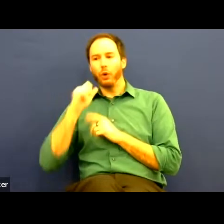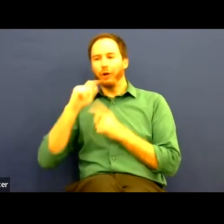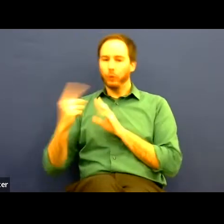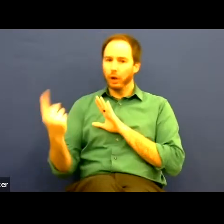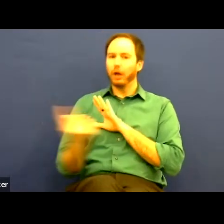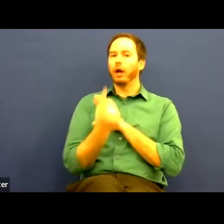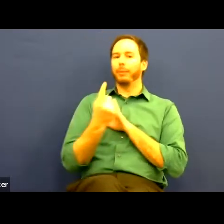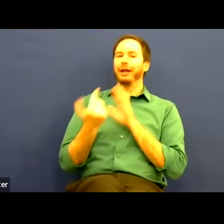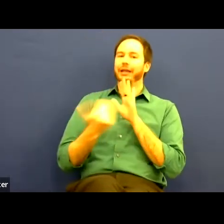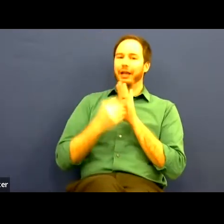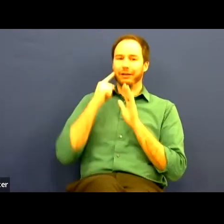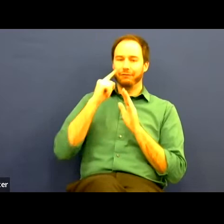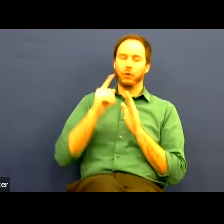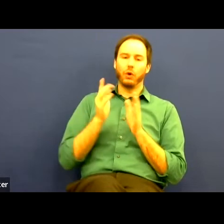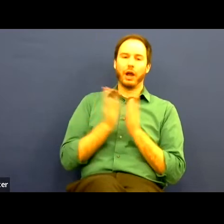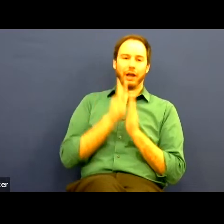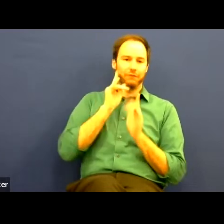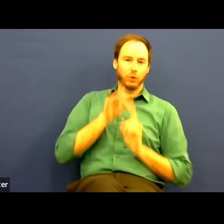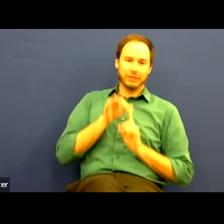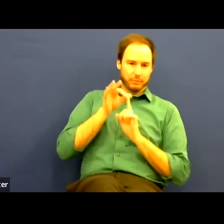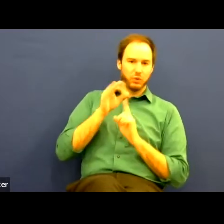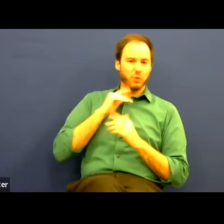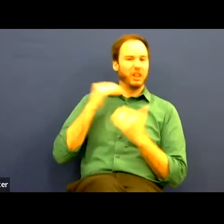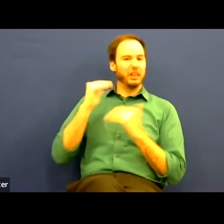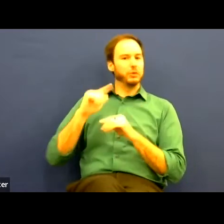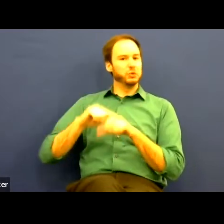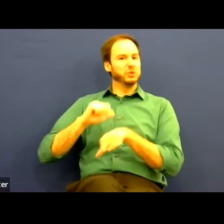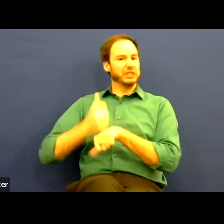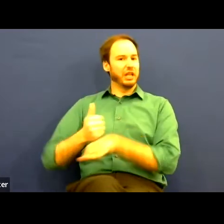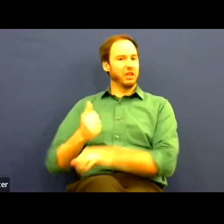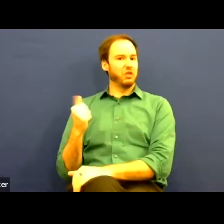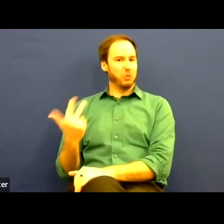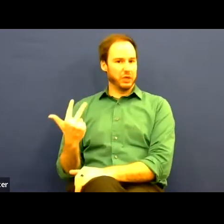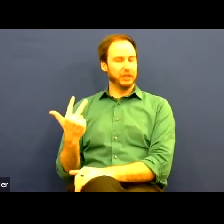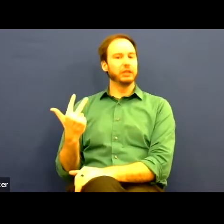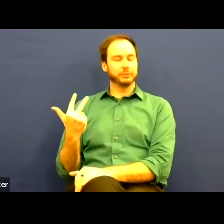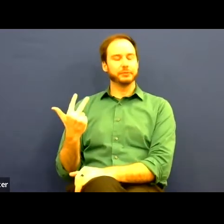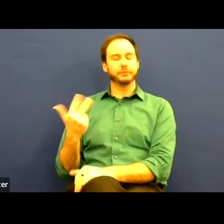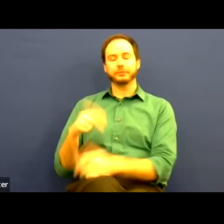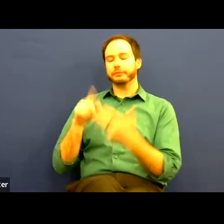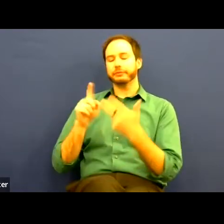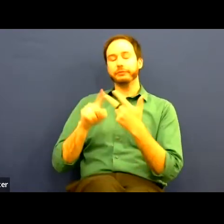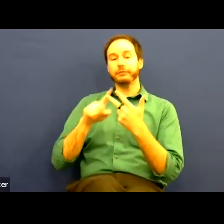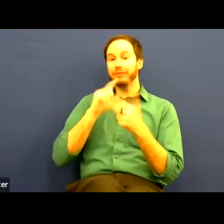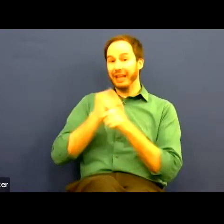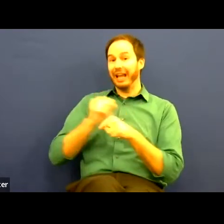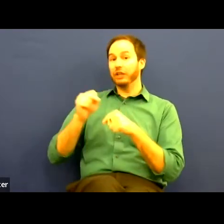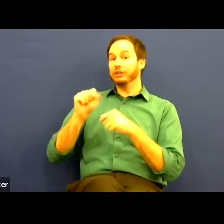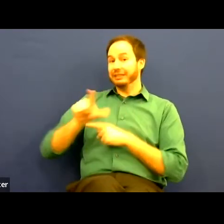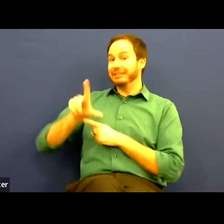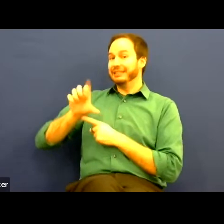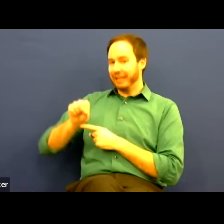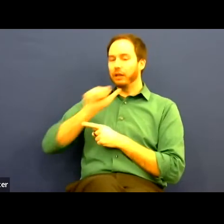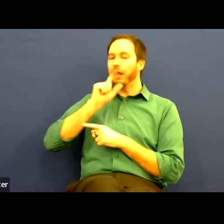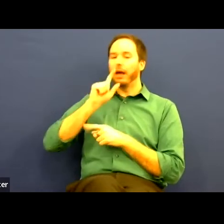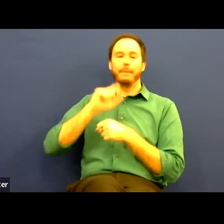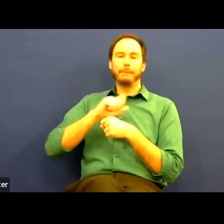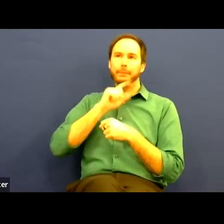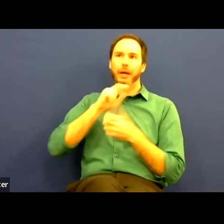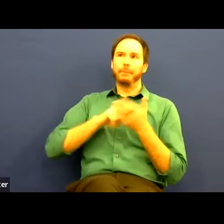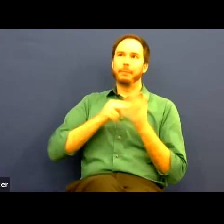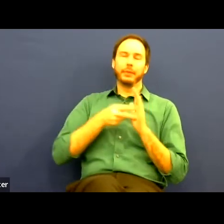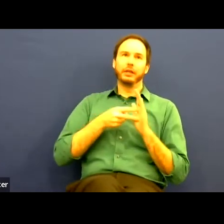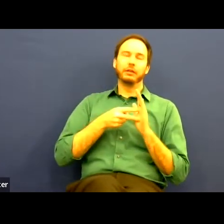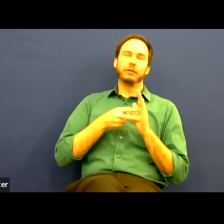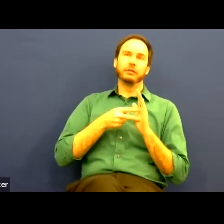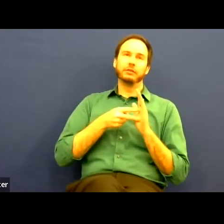back here. That the sales that occur on site, so this doesn't count the ones that if,